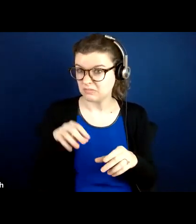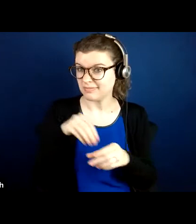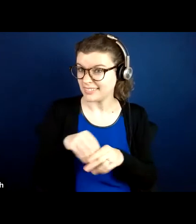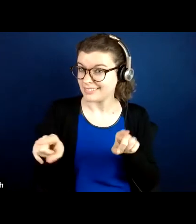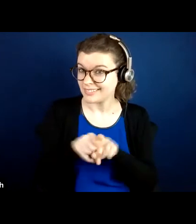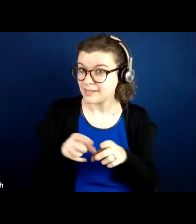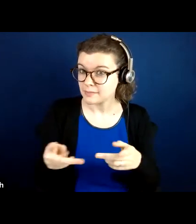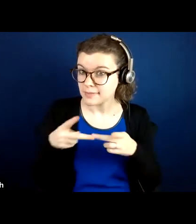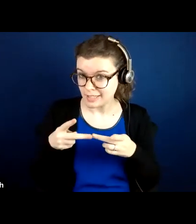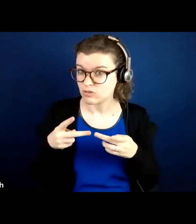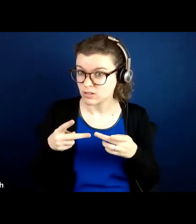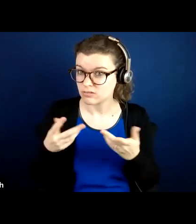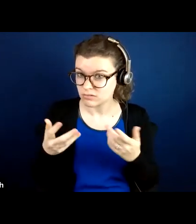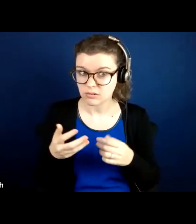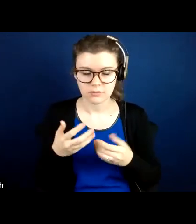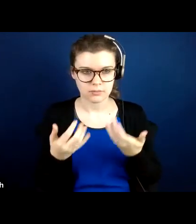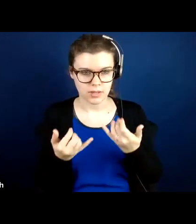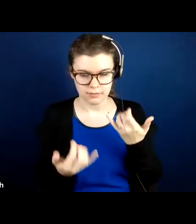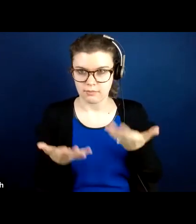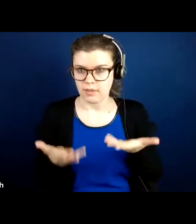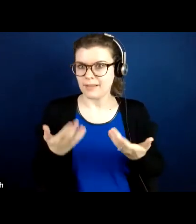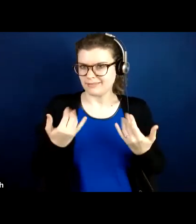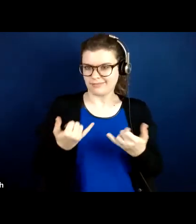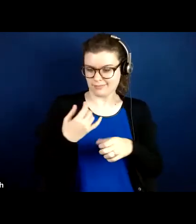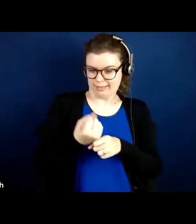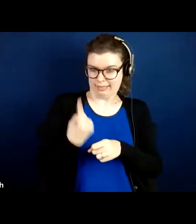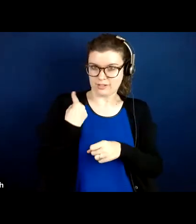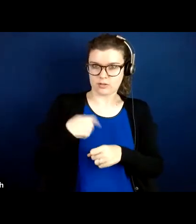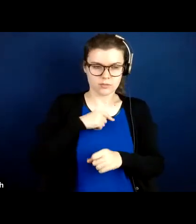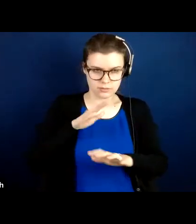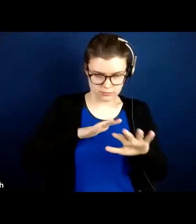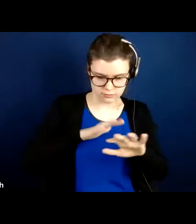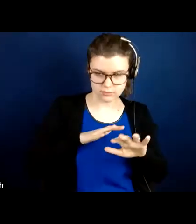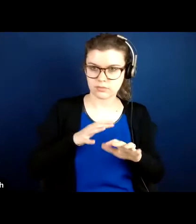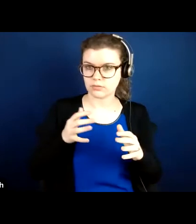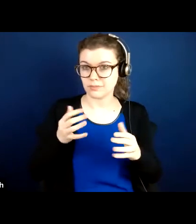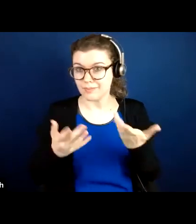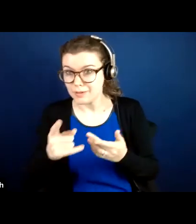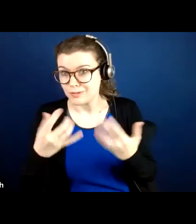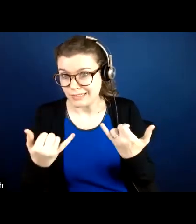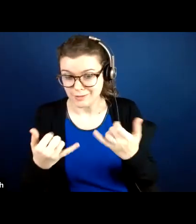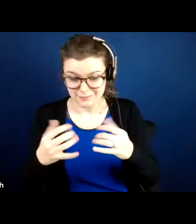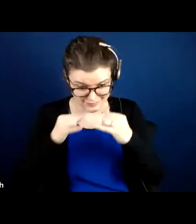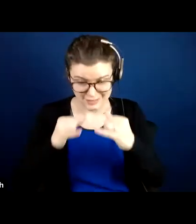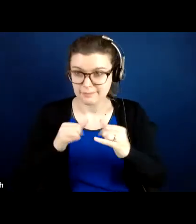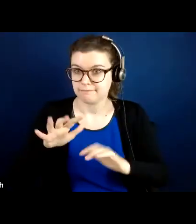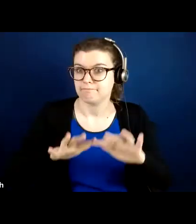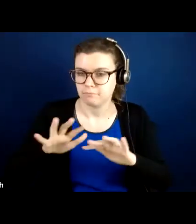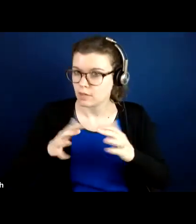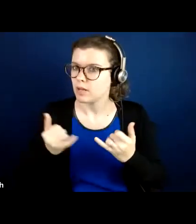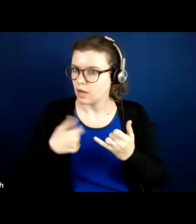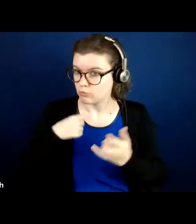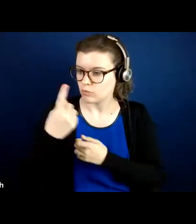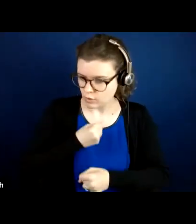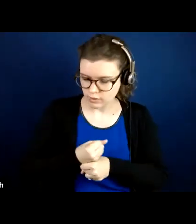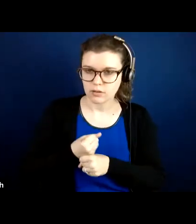were this time last year can learn from those tools and experiences. And we're excited to be here empowering